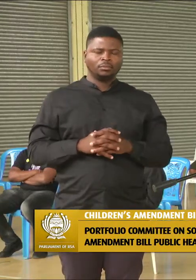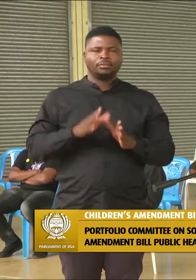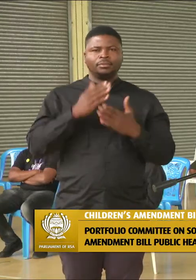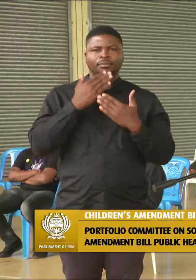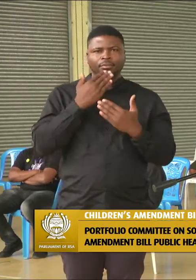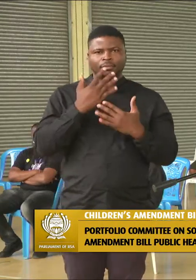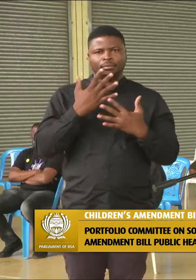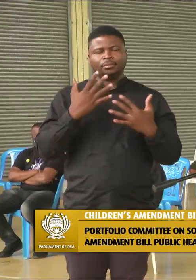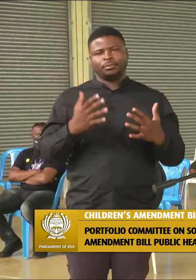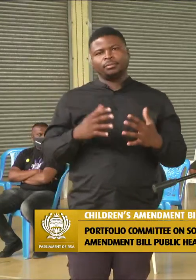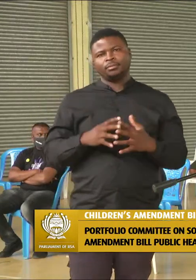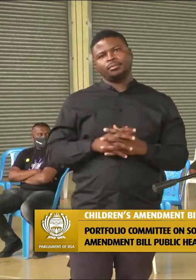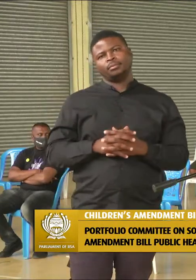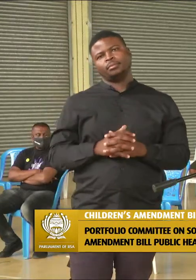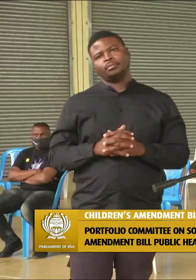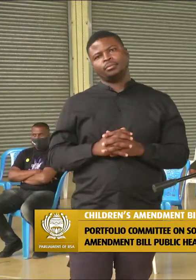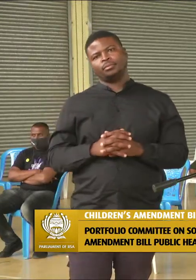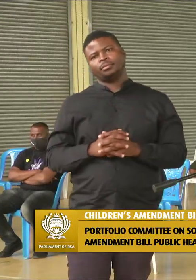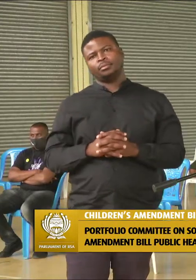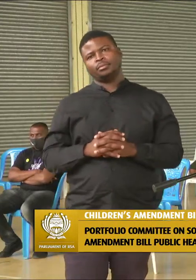you. Ngiyabonga.